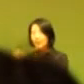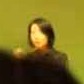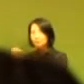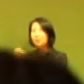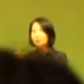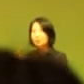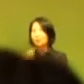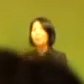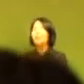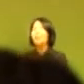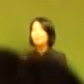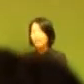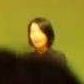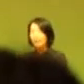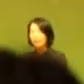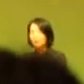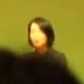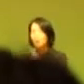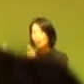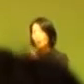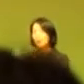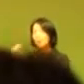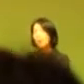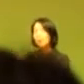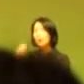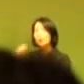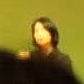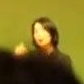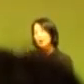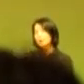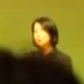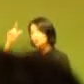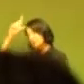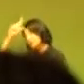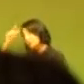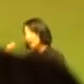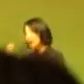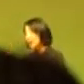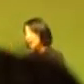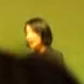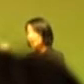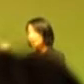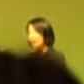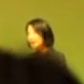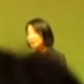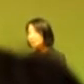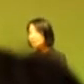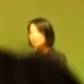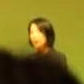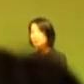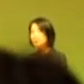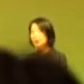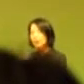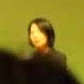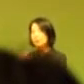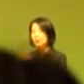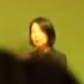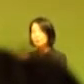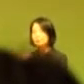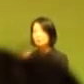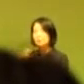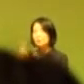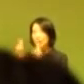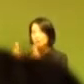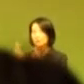at 27 companies that are involved in the nuclear arsenals of France, India, the UK, and the US, and we focused on